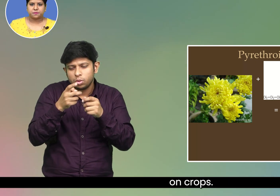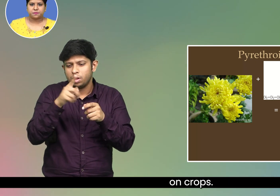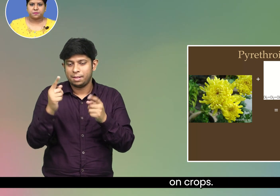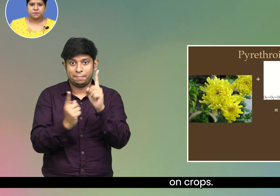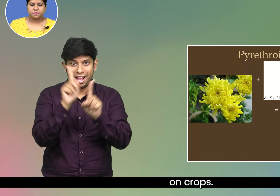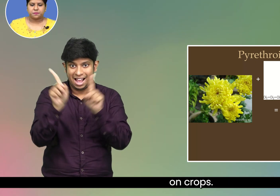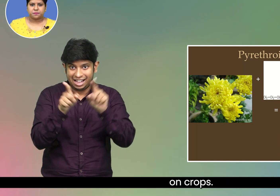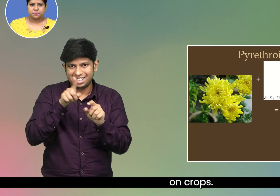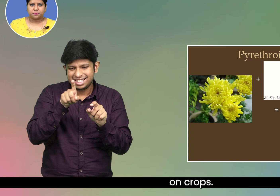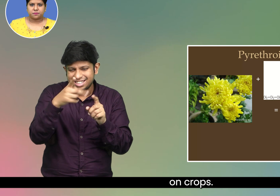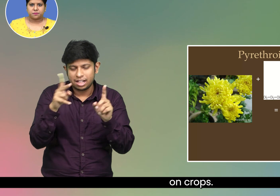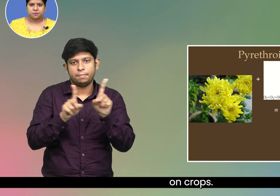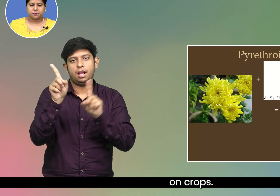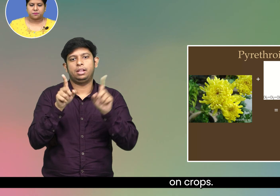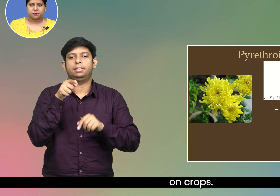crops.